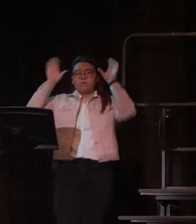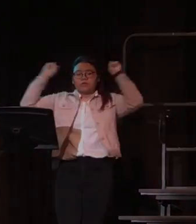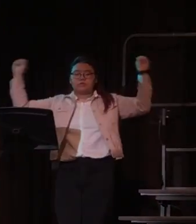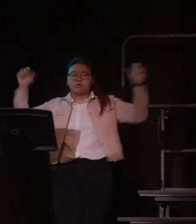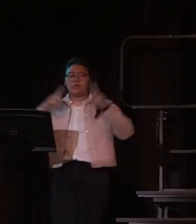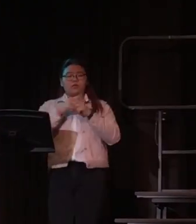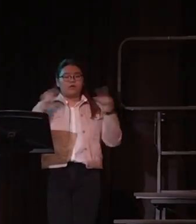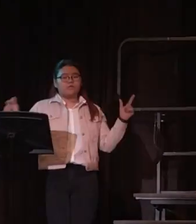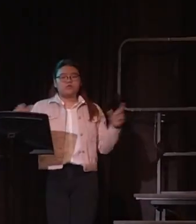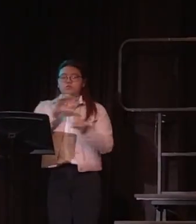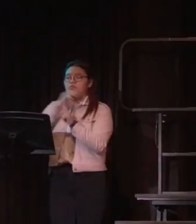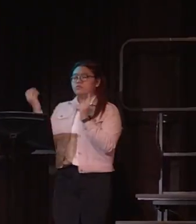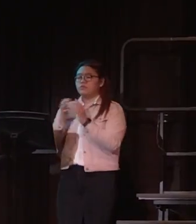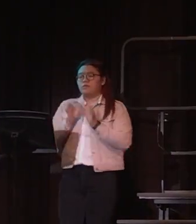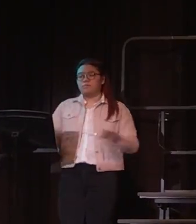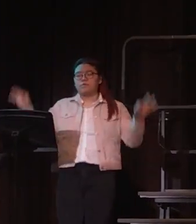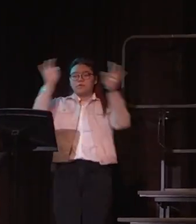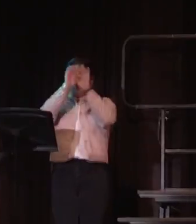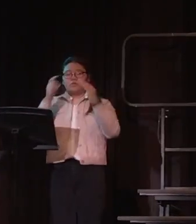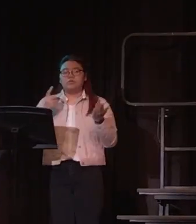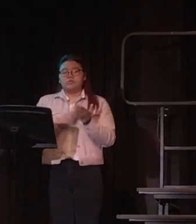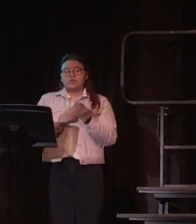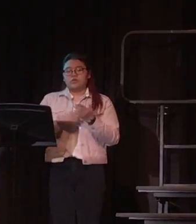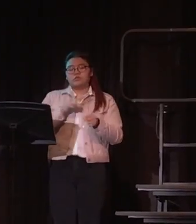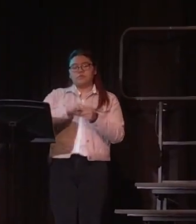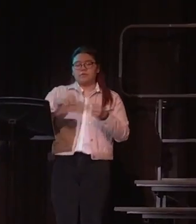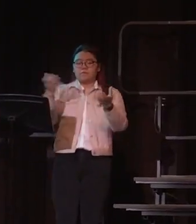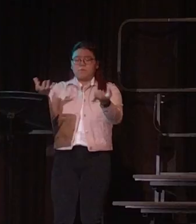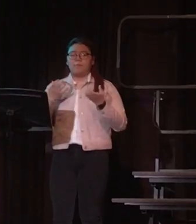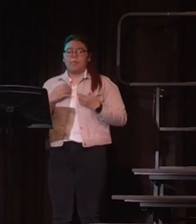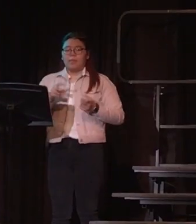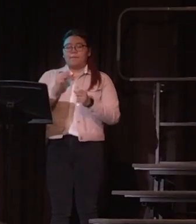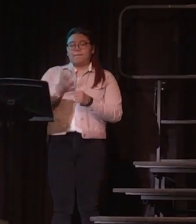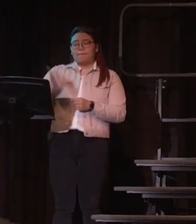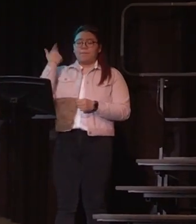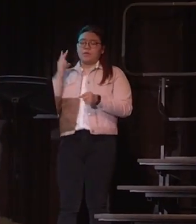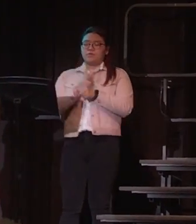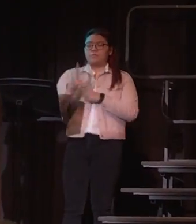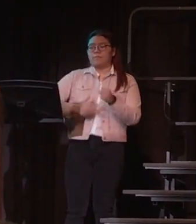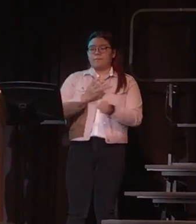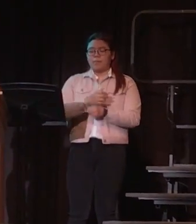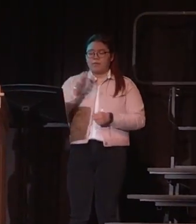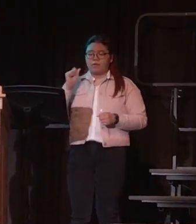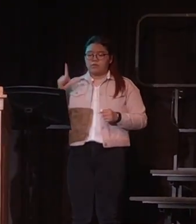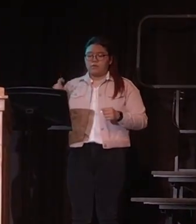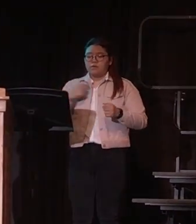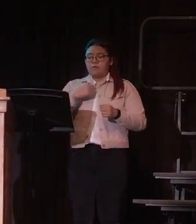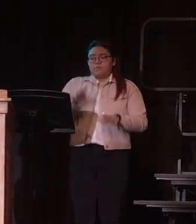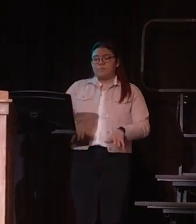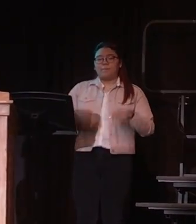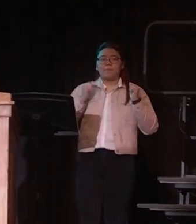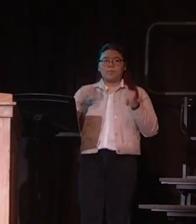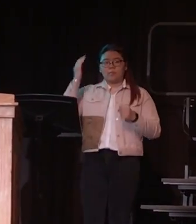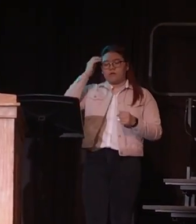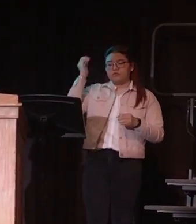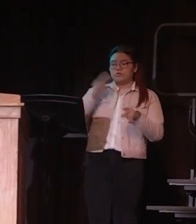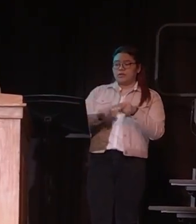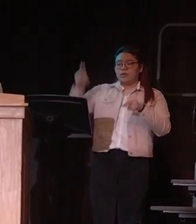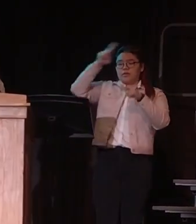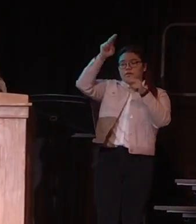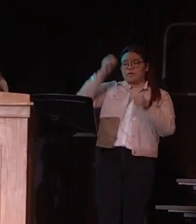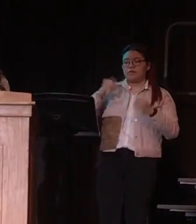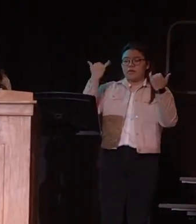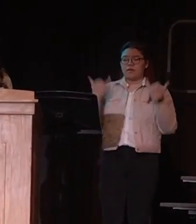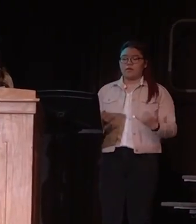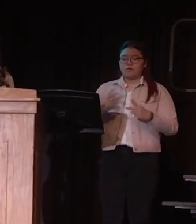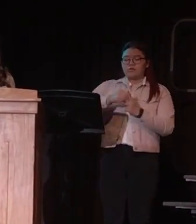Laura Moon, and I'm the president of the American Sign Language National Honor Society. I want to speak briefly about my experiences with